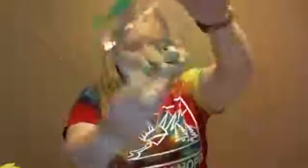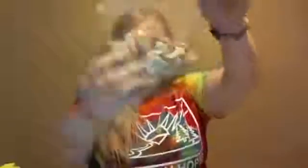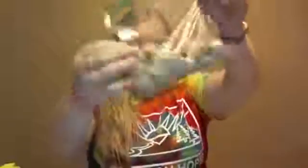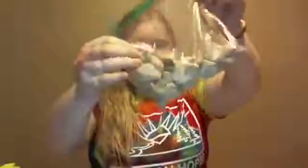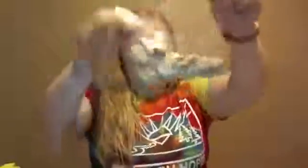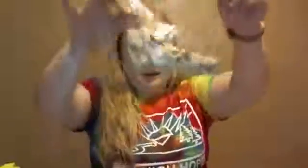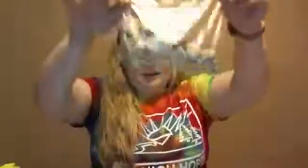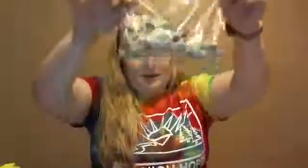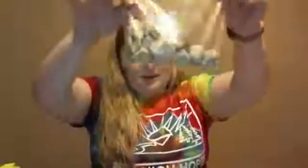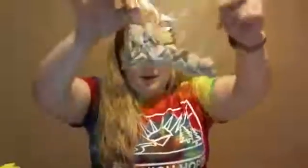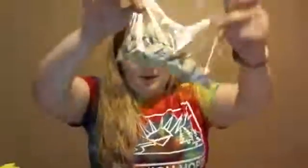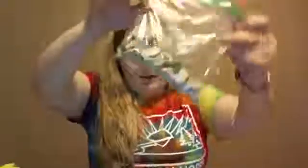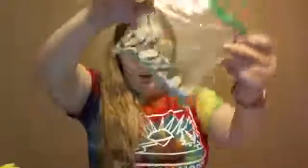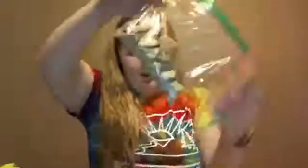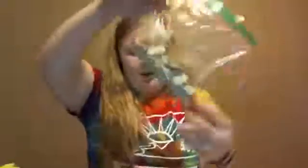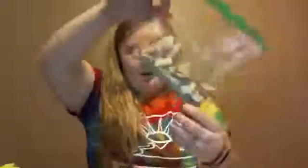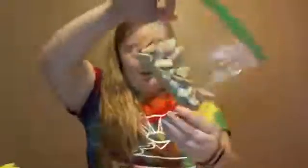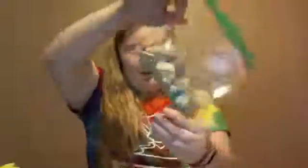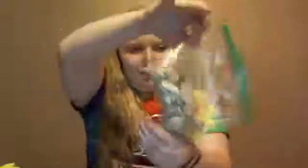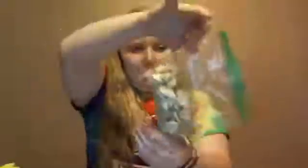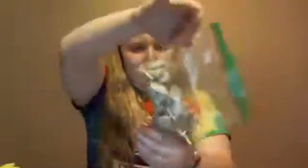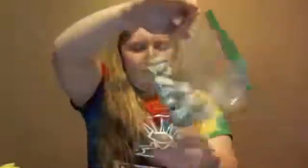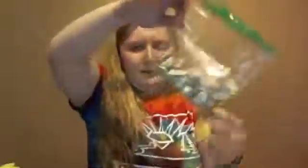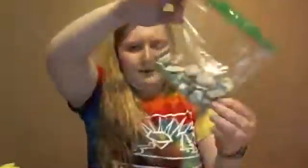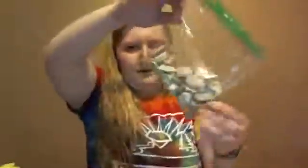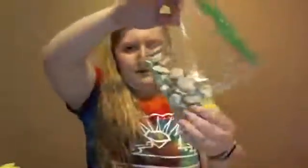And they make some music, if you listen.